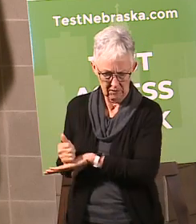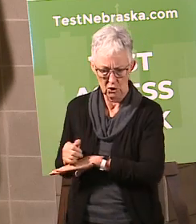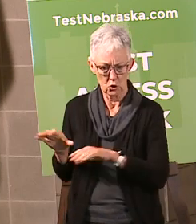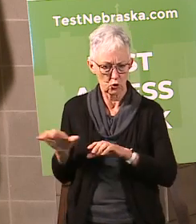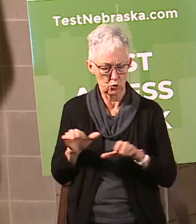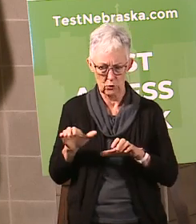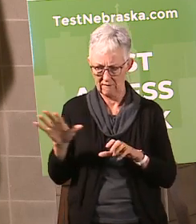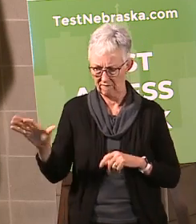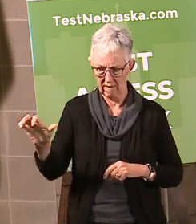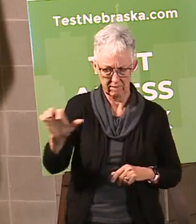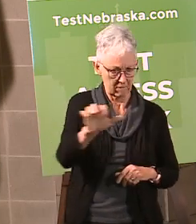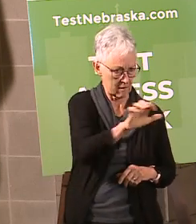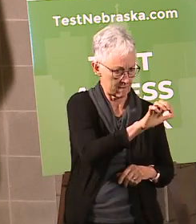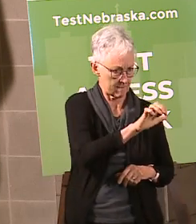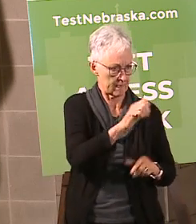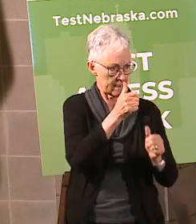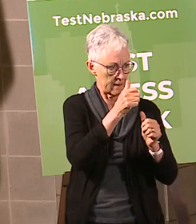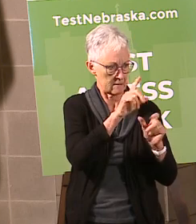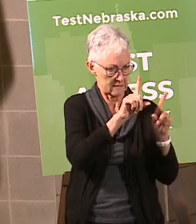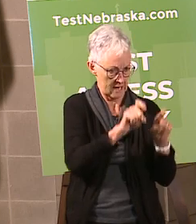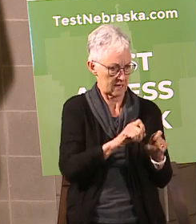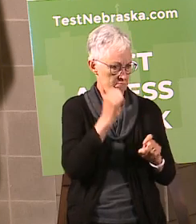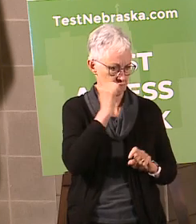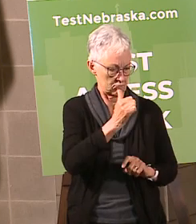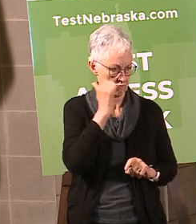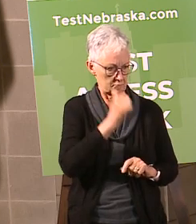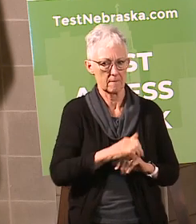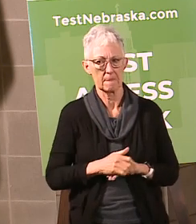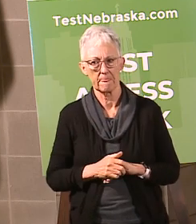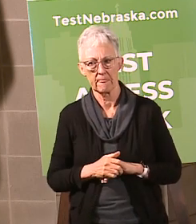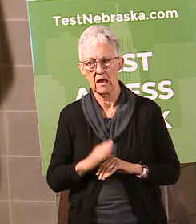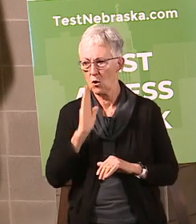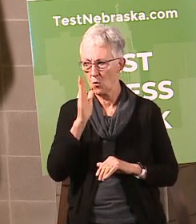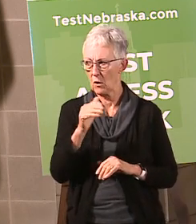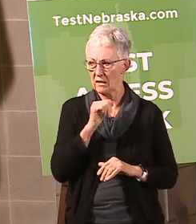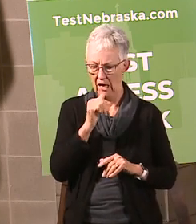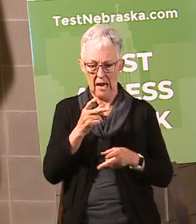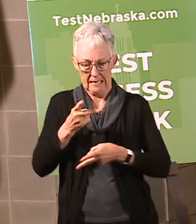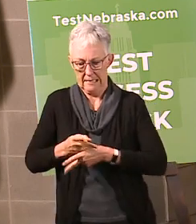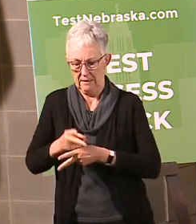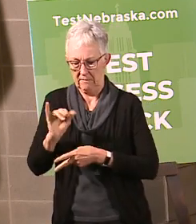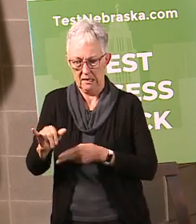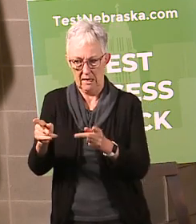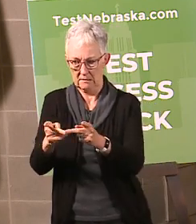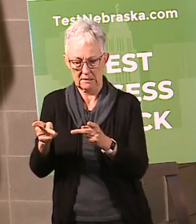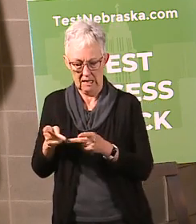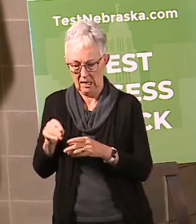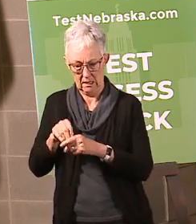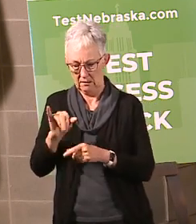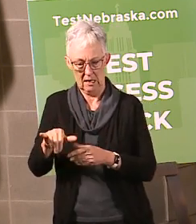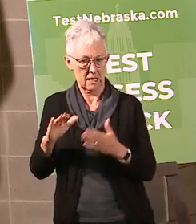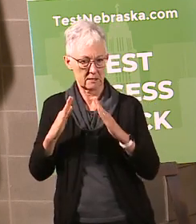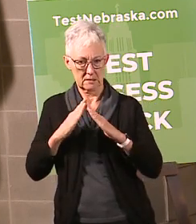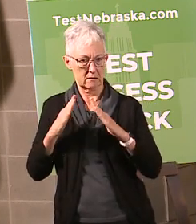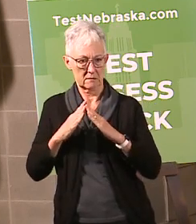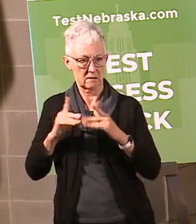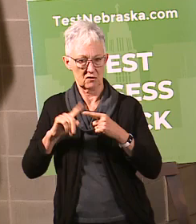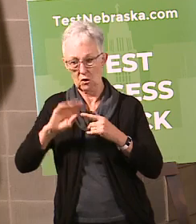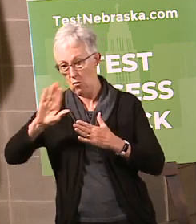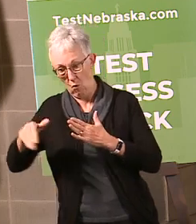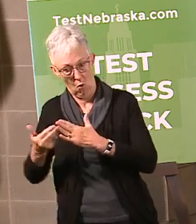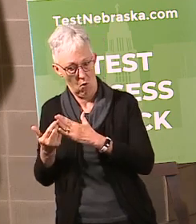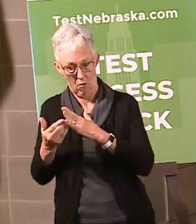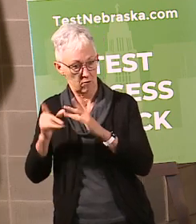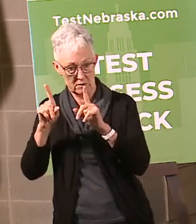sites that will do 500 a day. We will not necessarily keep a site in a city until all those tests have been run. We are